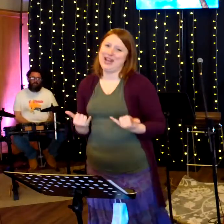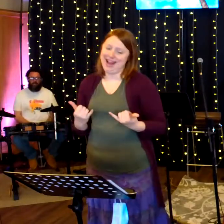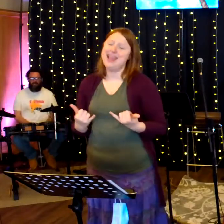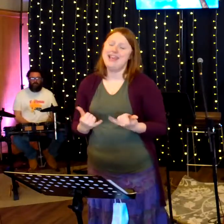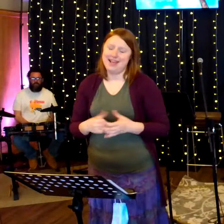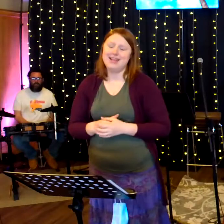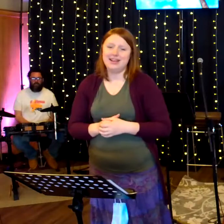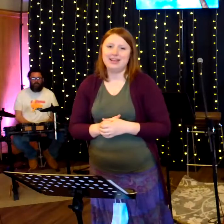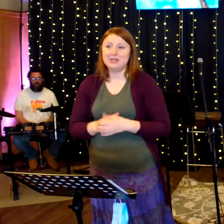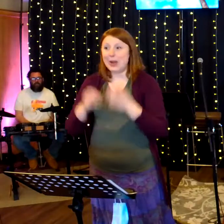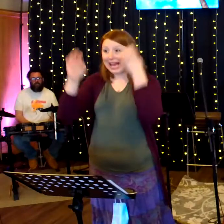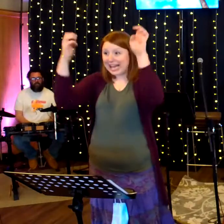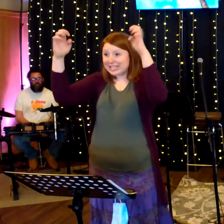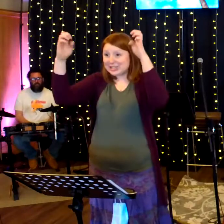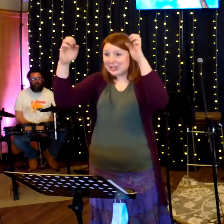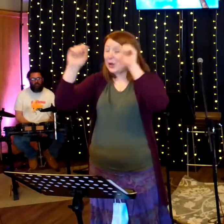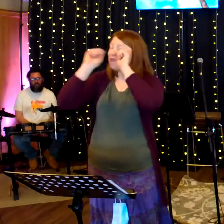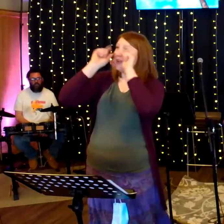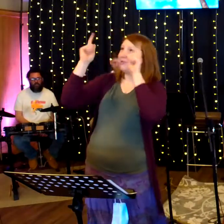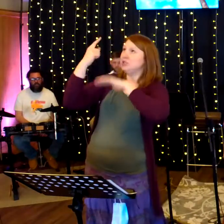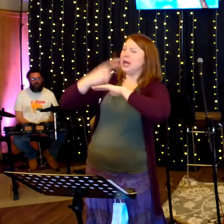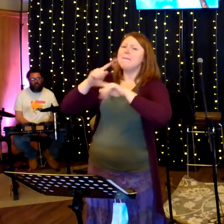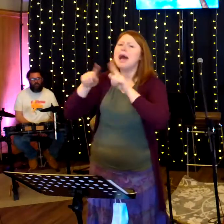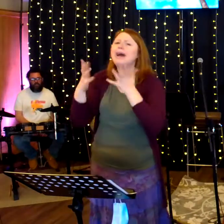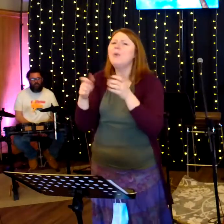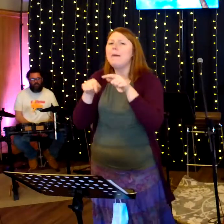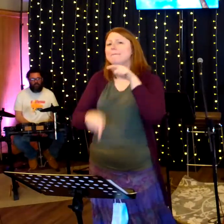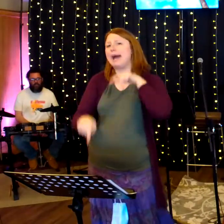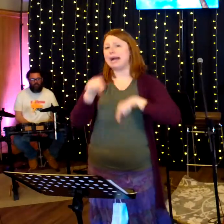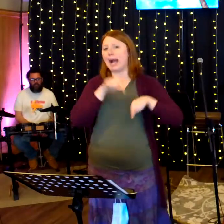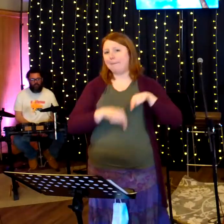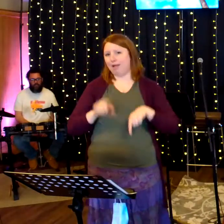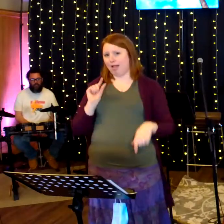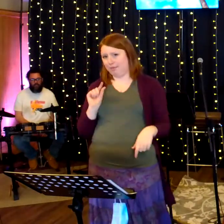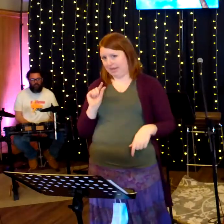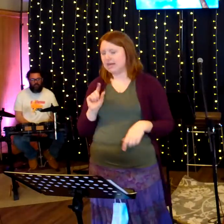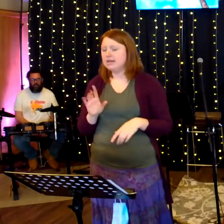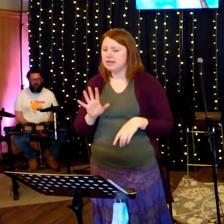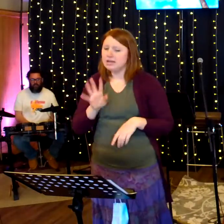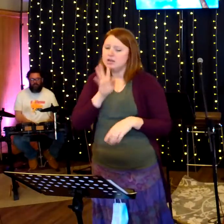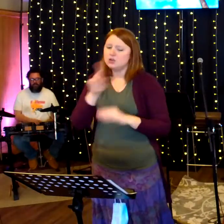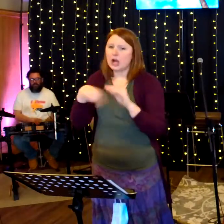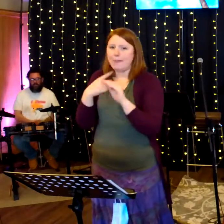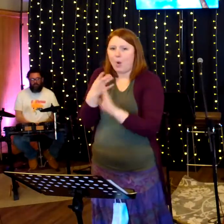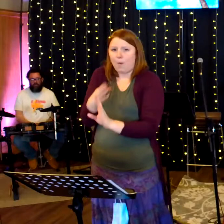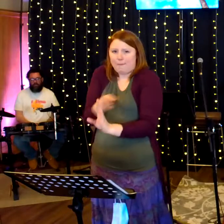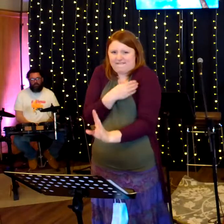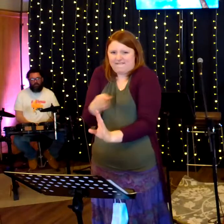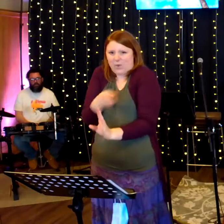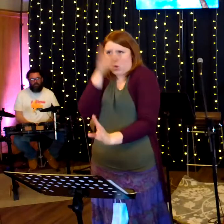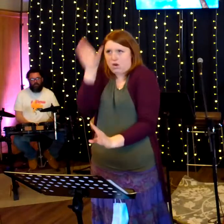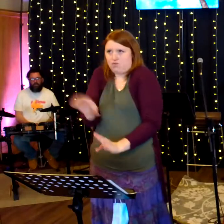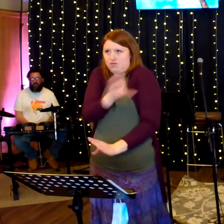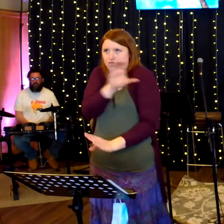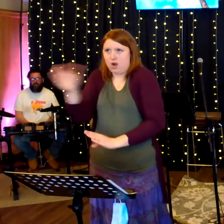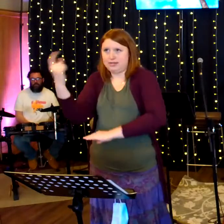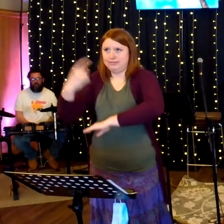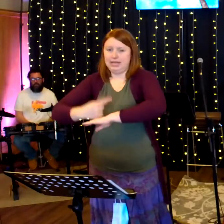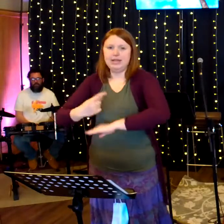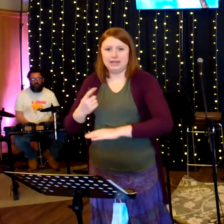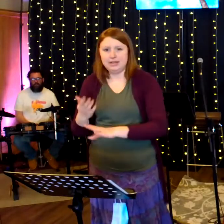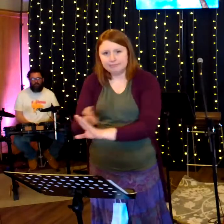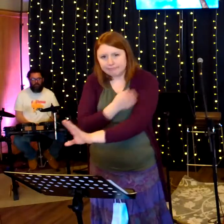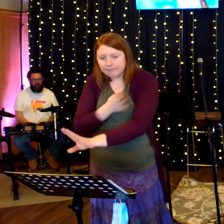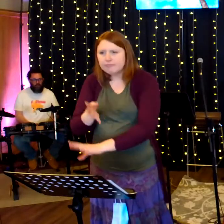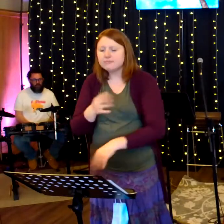So it's Easter, it's Resurrection Day, but we're going to back up a little bit just to kind of get the fullness of that, and we're going to reflect on some